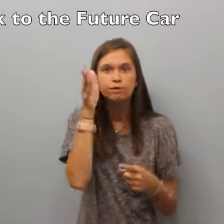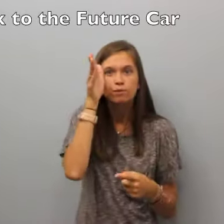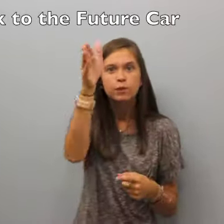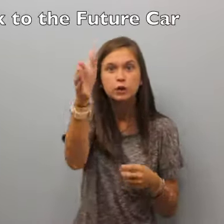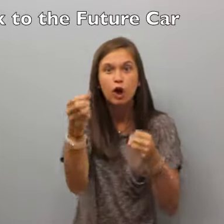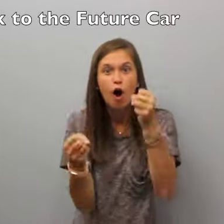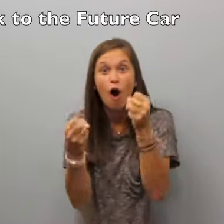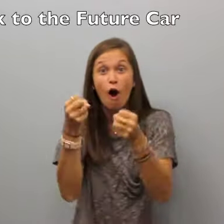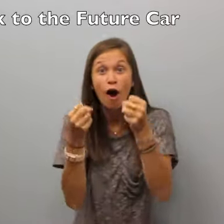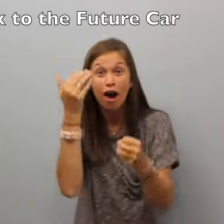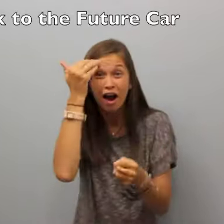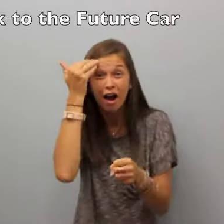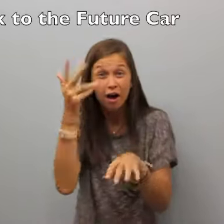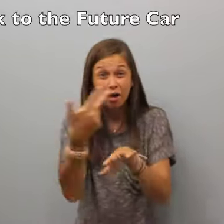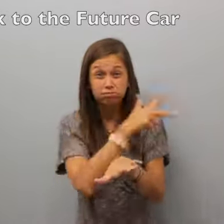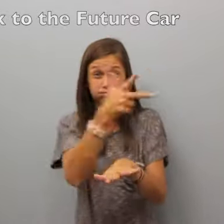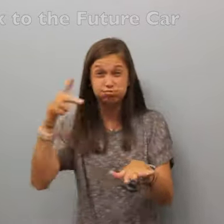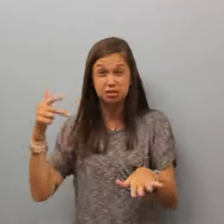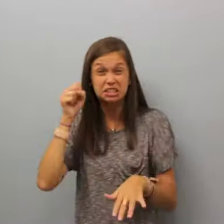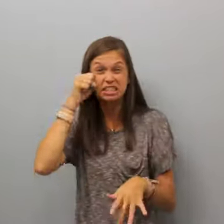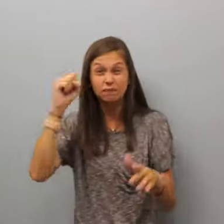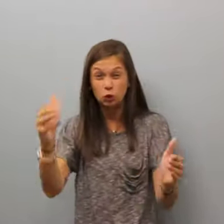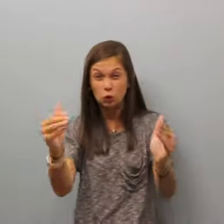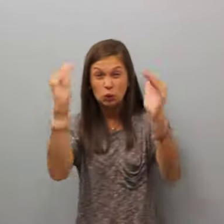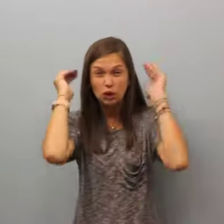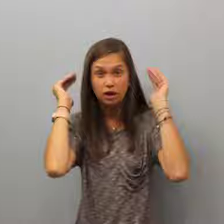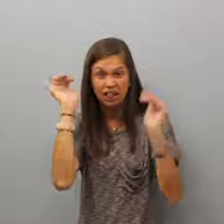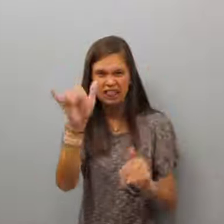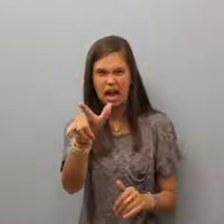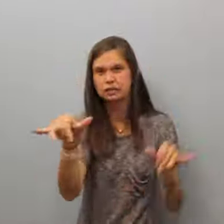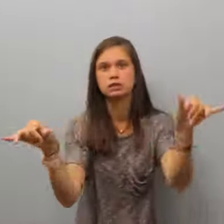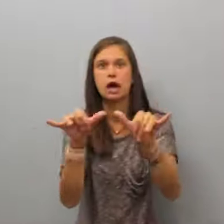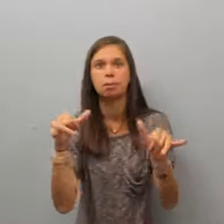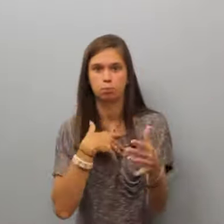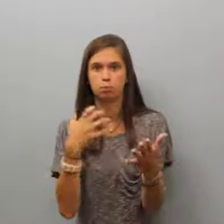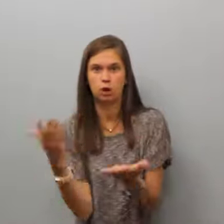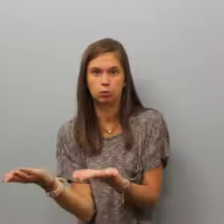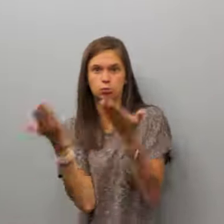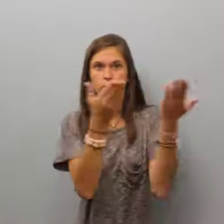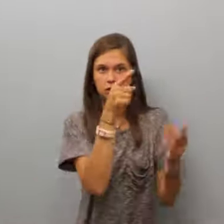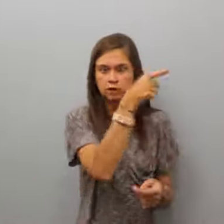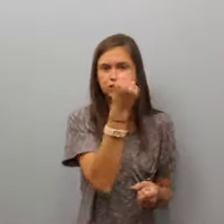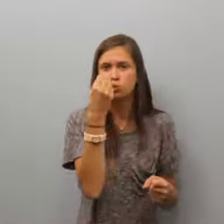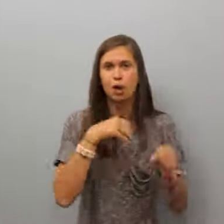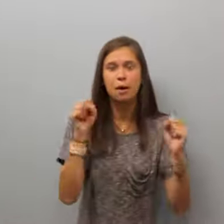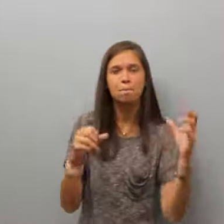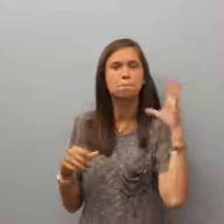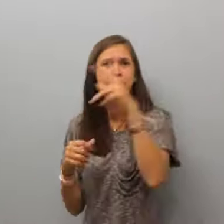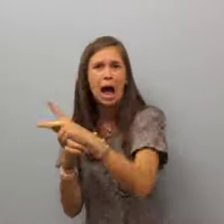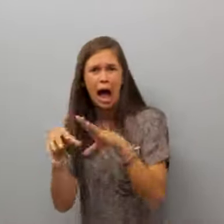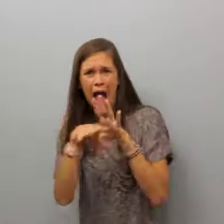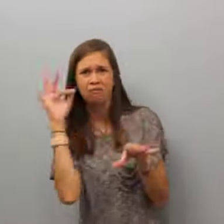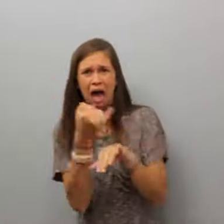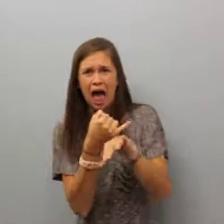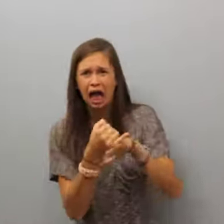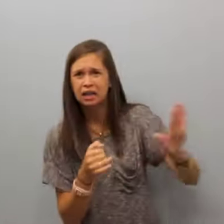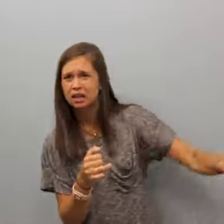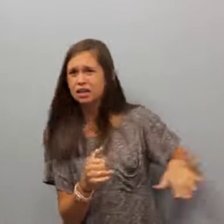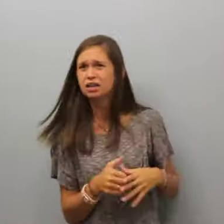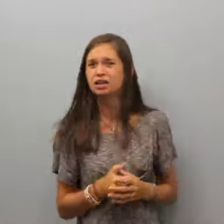Now, what would you bring if you were to go to an island and you could only take 3 things? First, she said, I would bring the Back to the Future